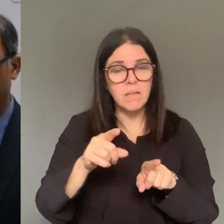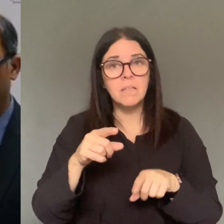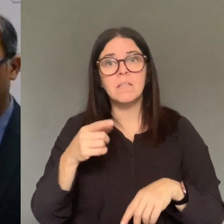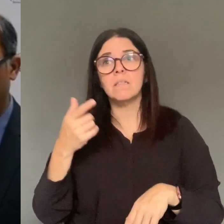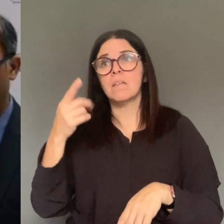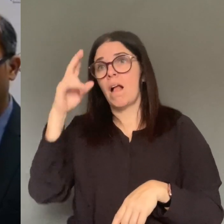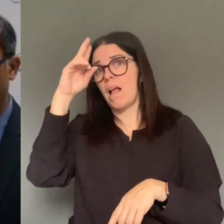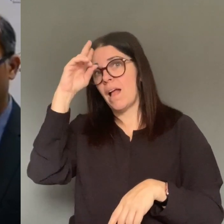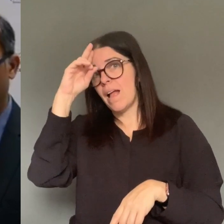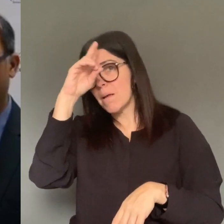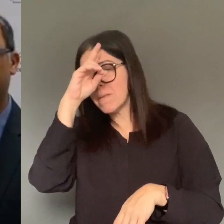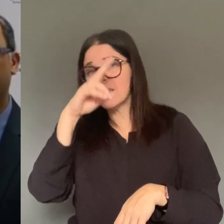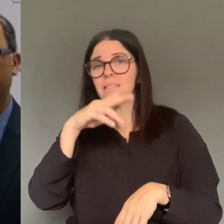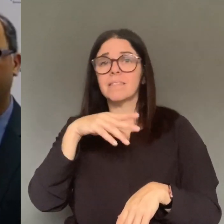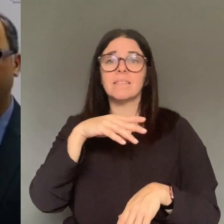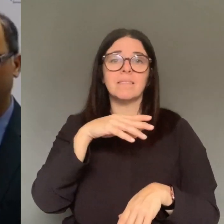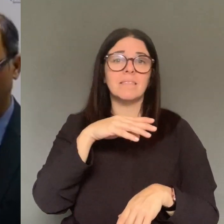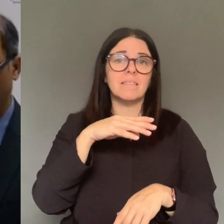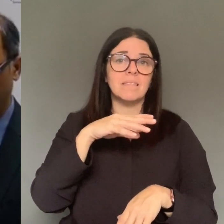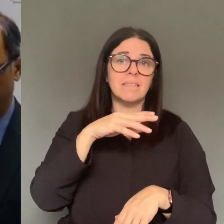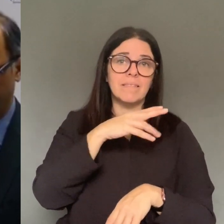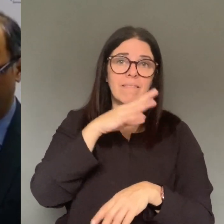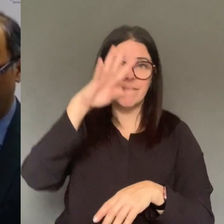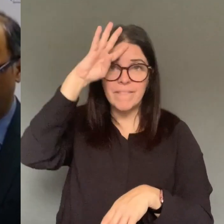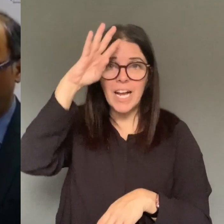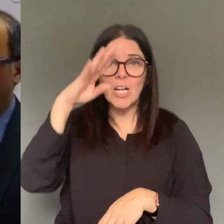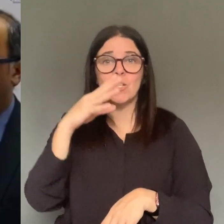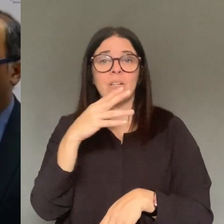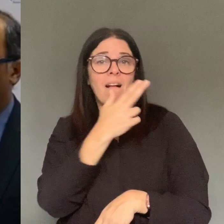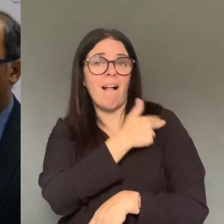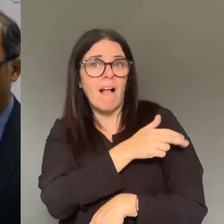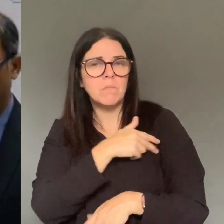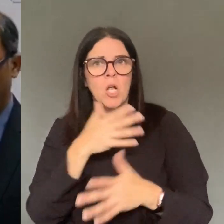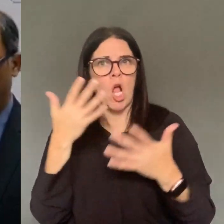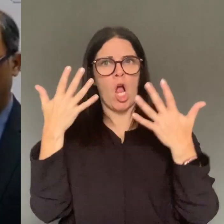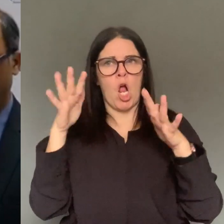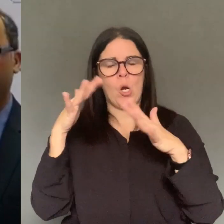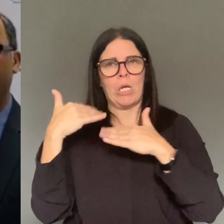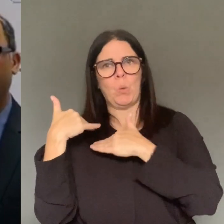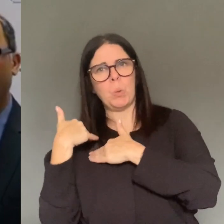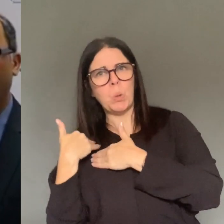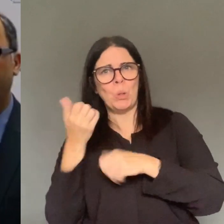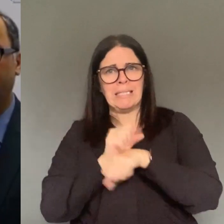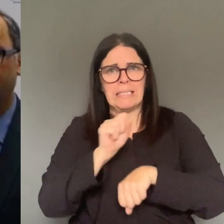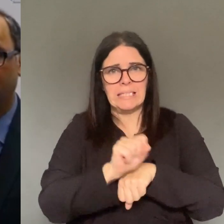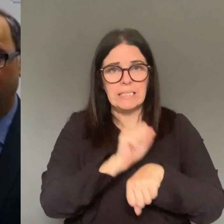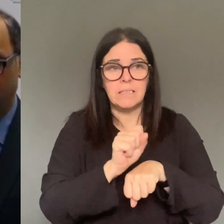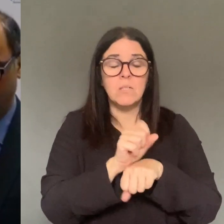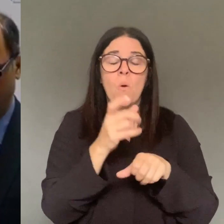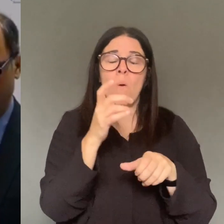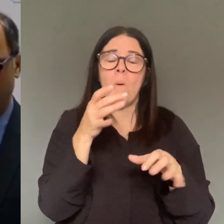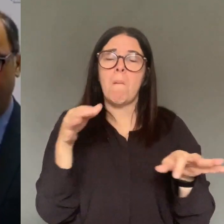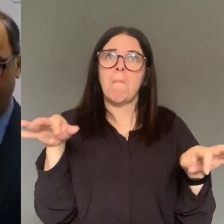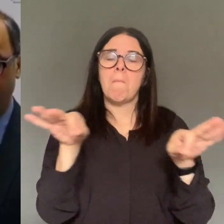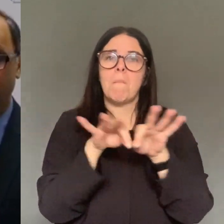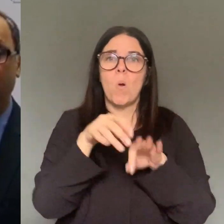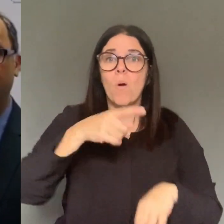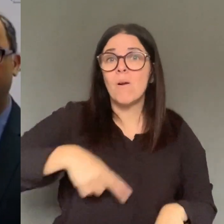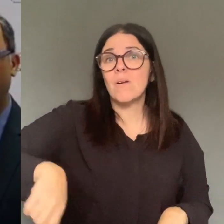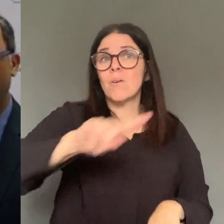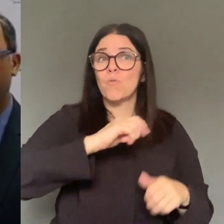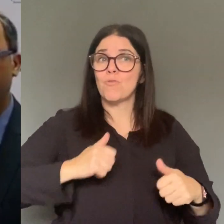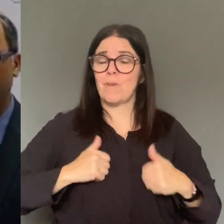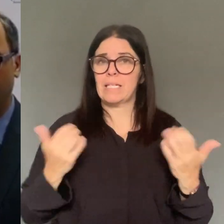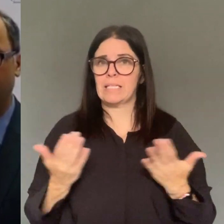extensive damage and risk to the health and safety of community. At this time, during the COVID-19 pandemic, first